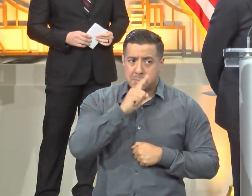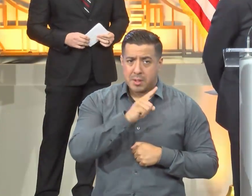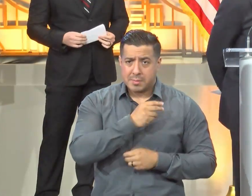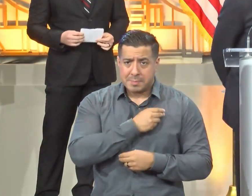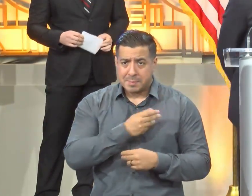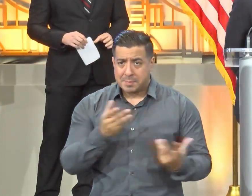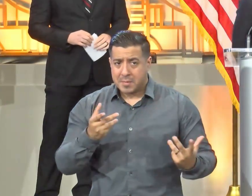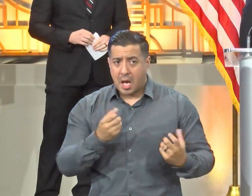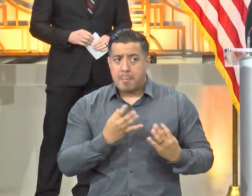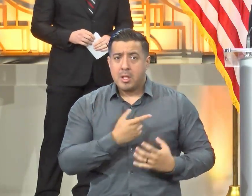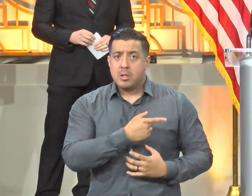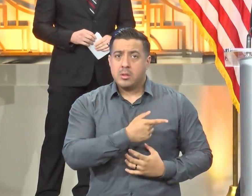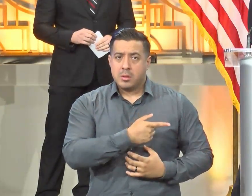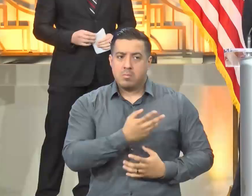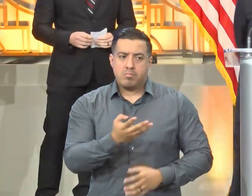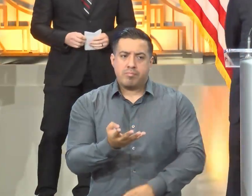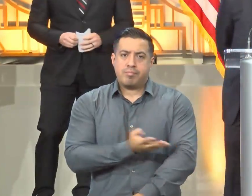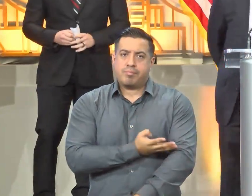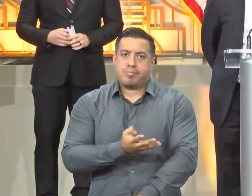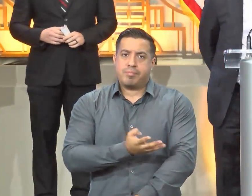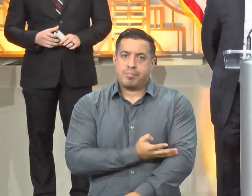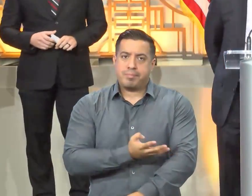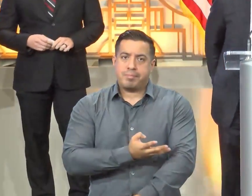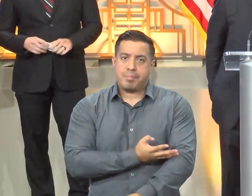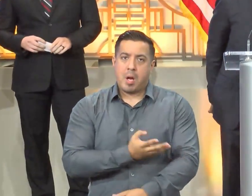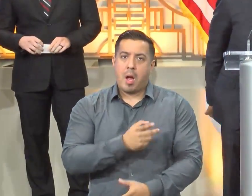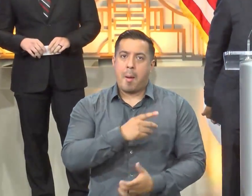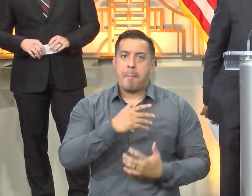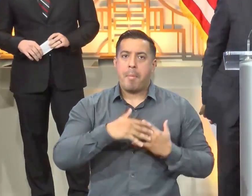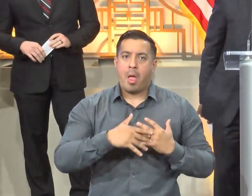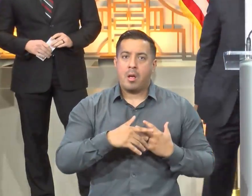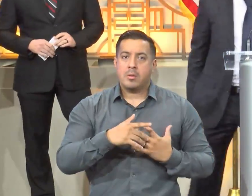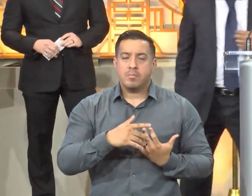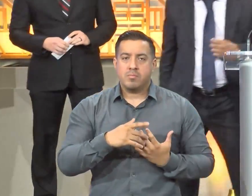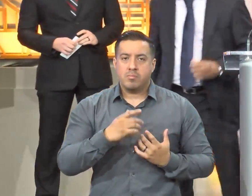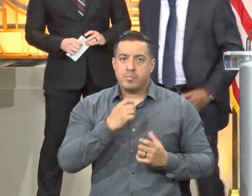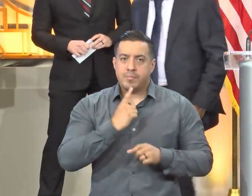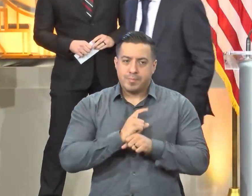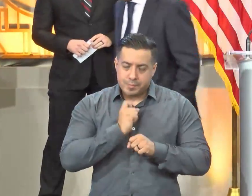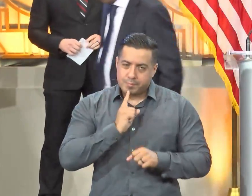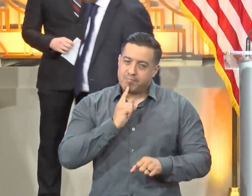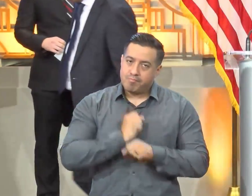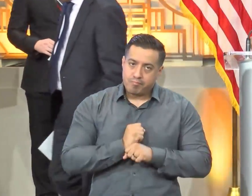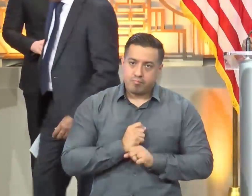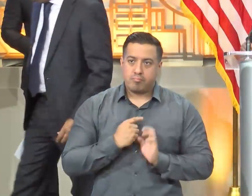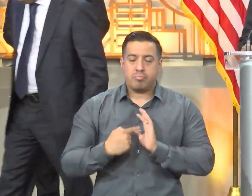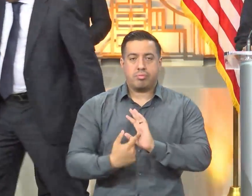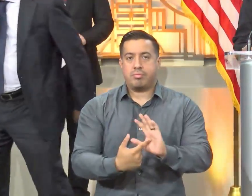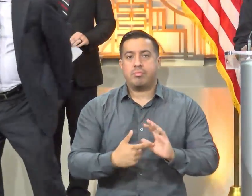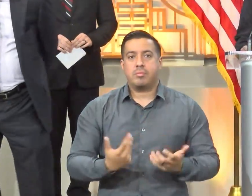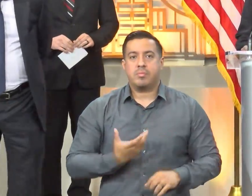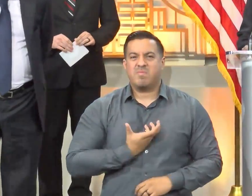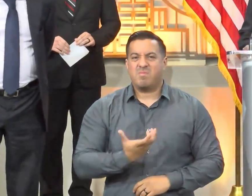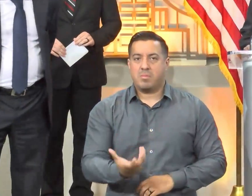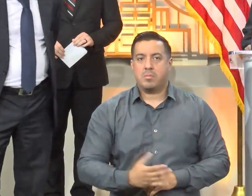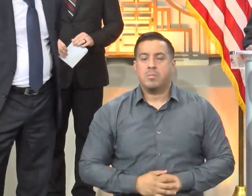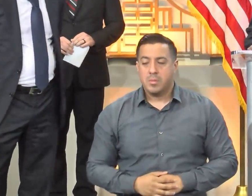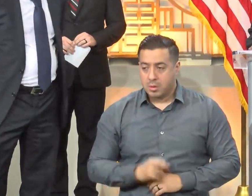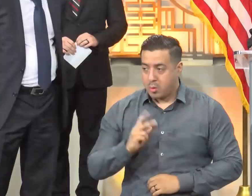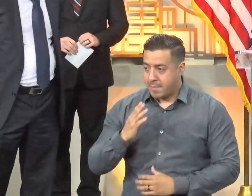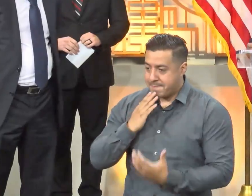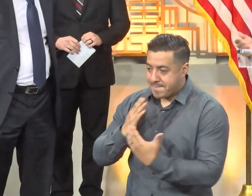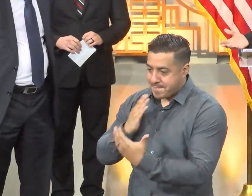telling just to bring it home. Yes, sir. So, first of all, thank you,